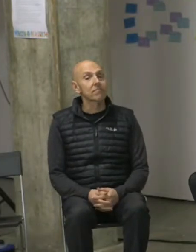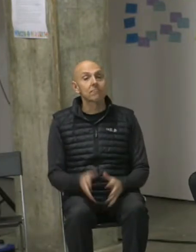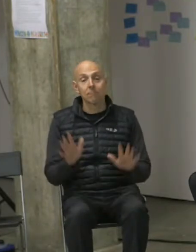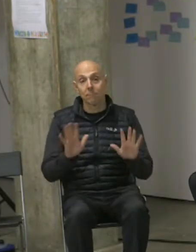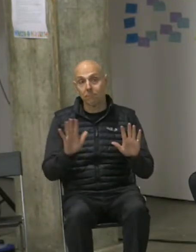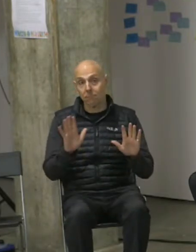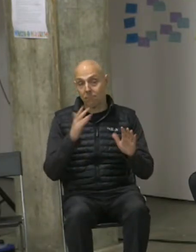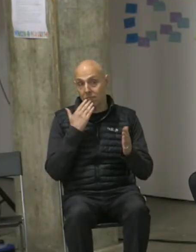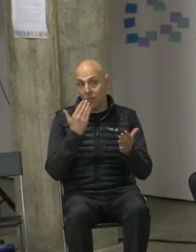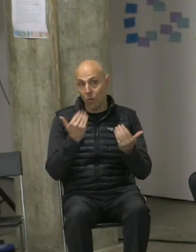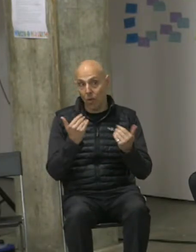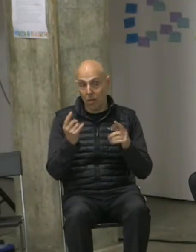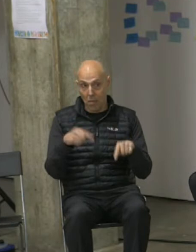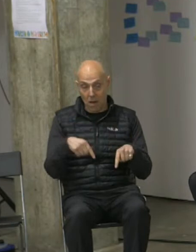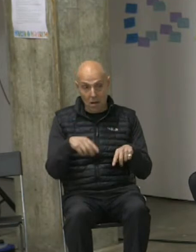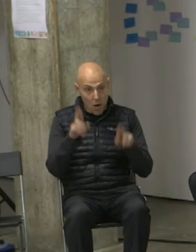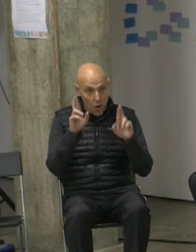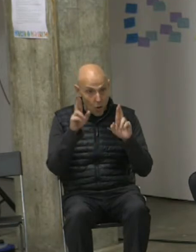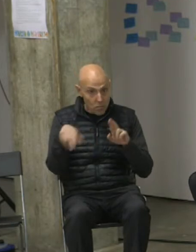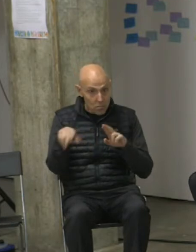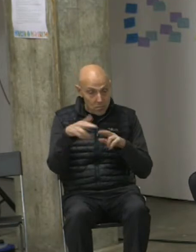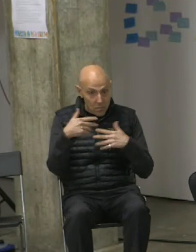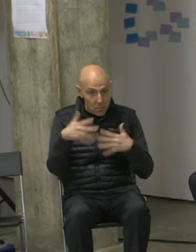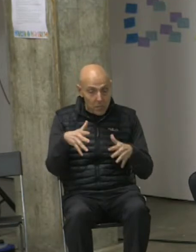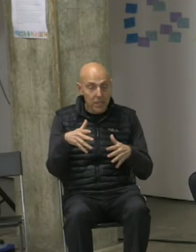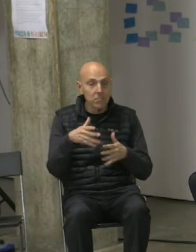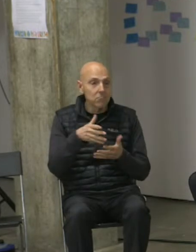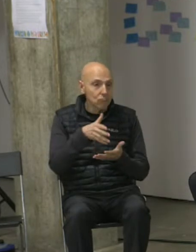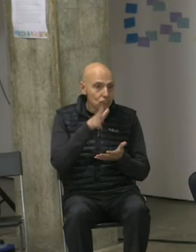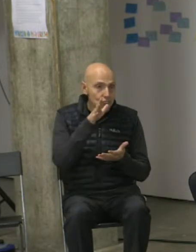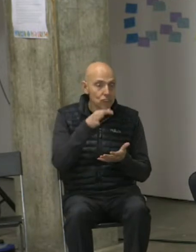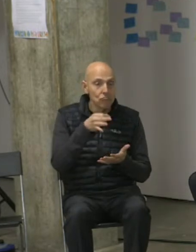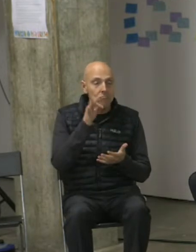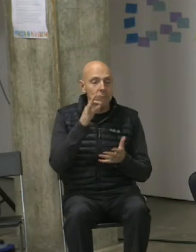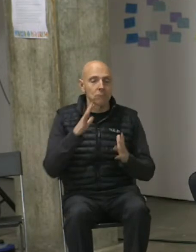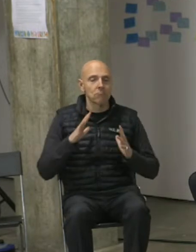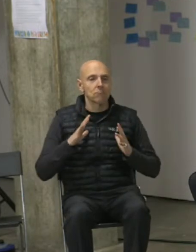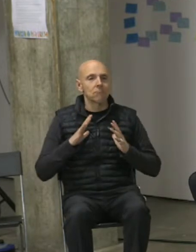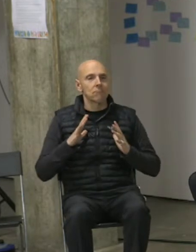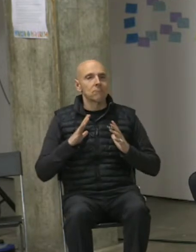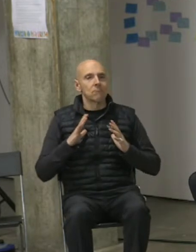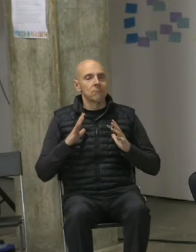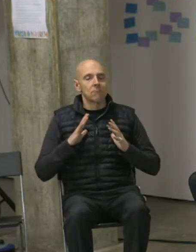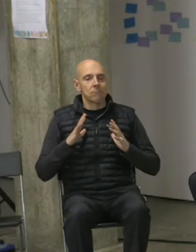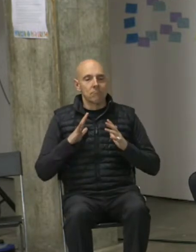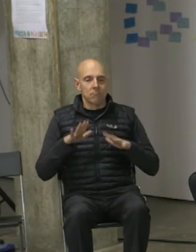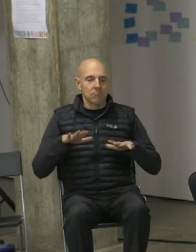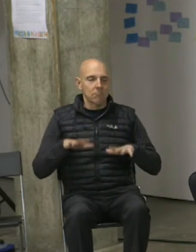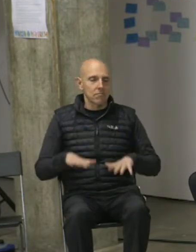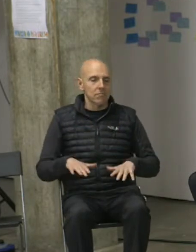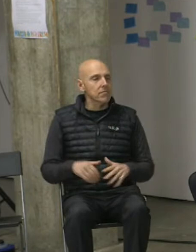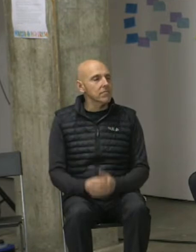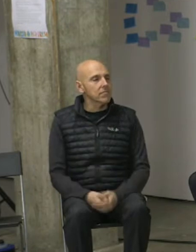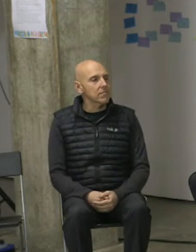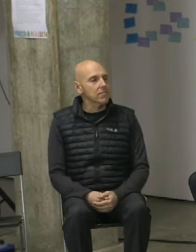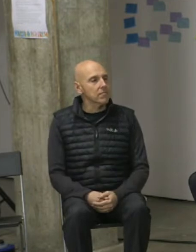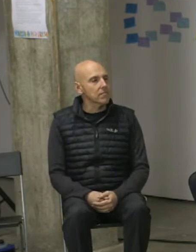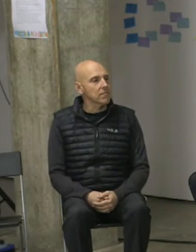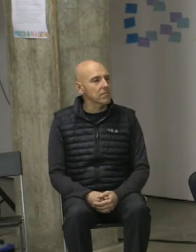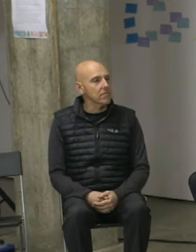so welcome back. I hope you managed to get some refreshments and just have a bit of a breather then. So we're going